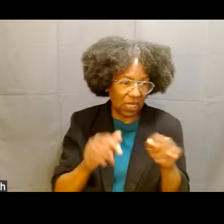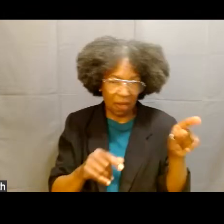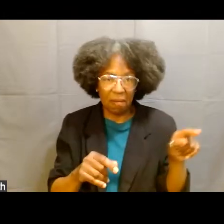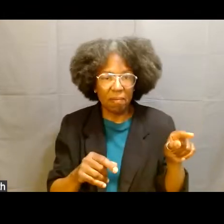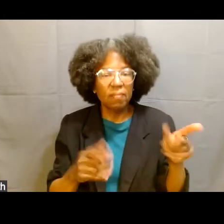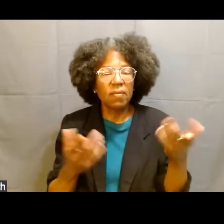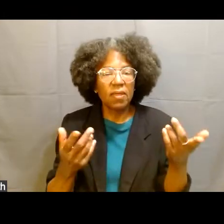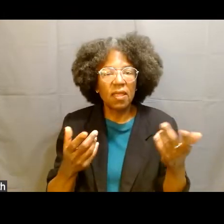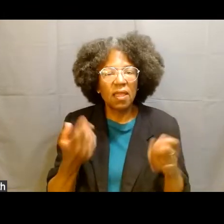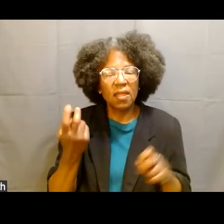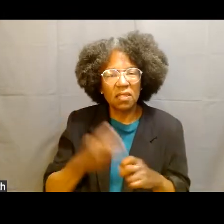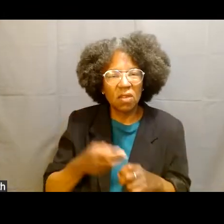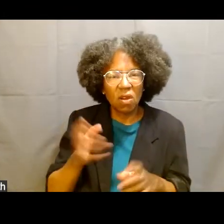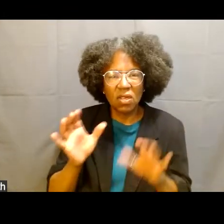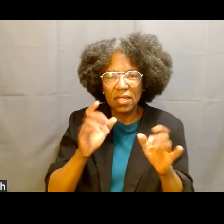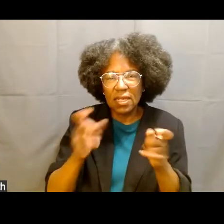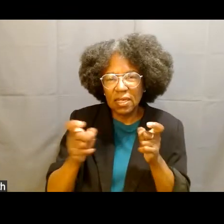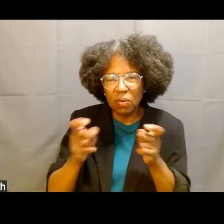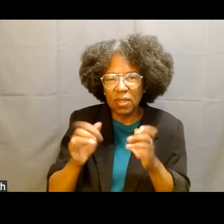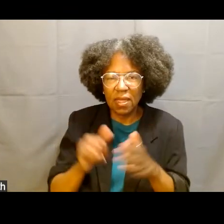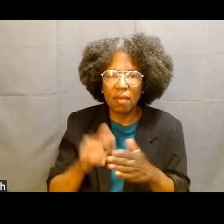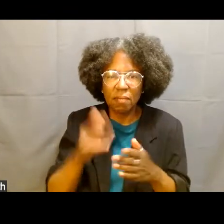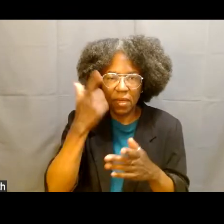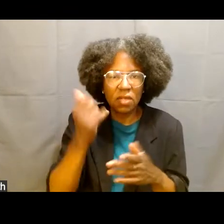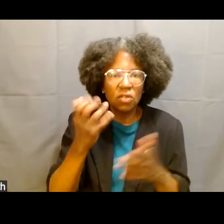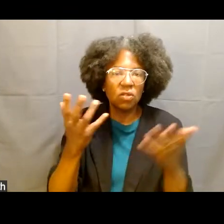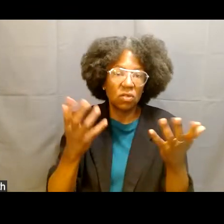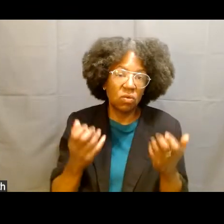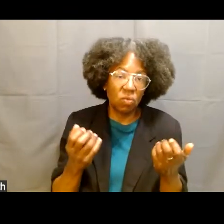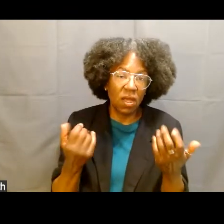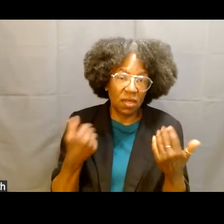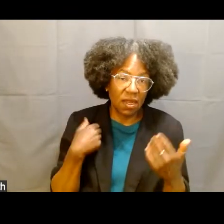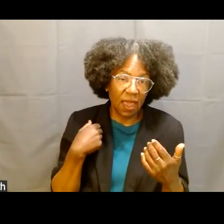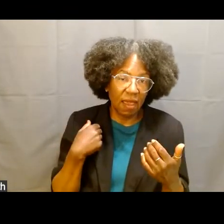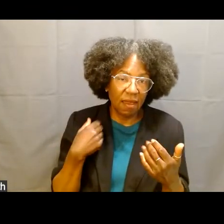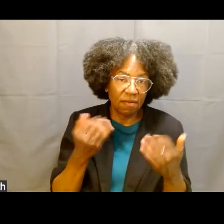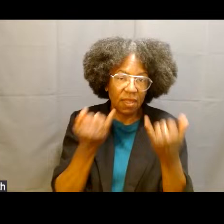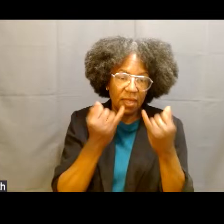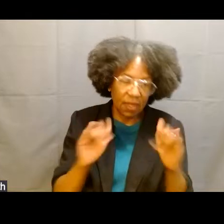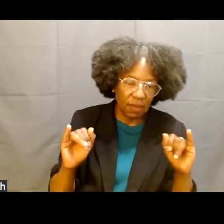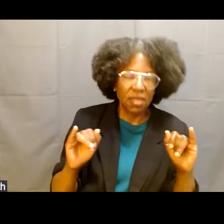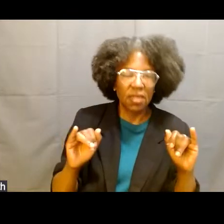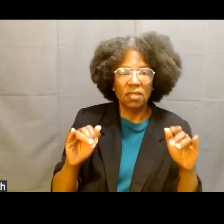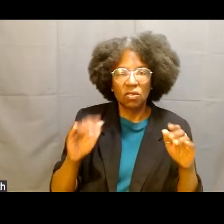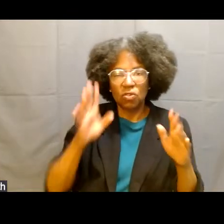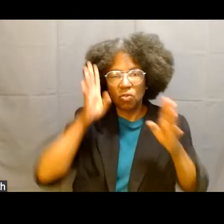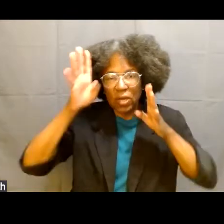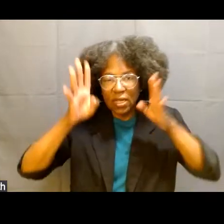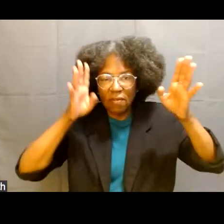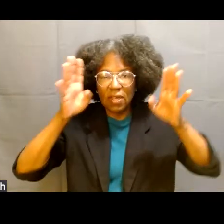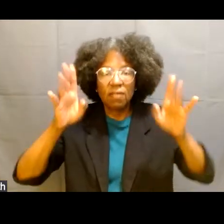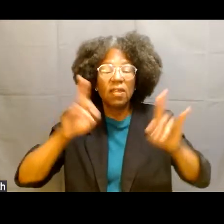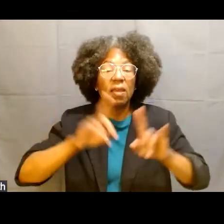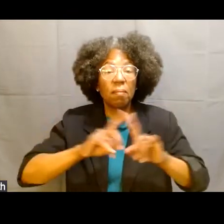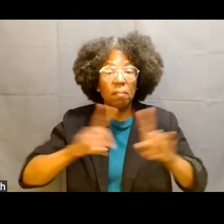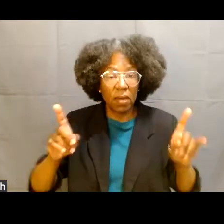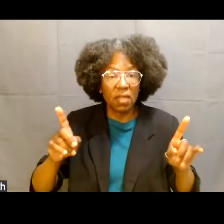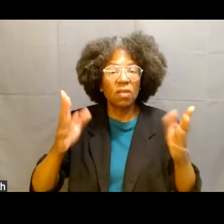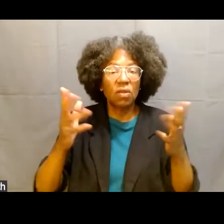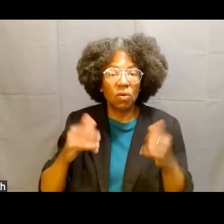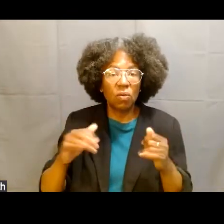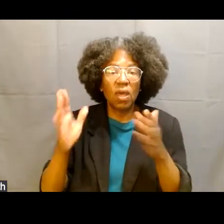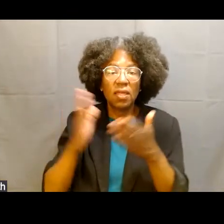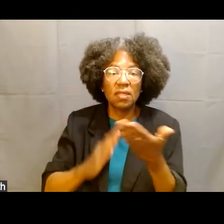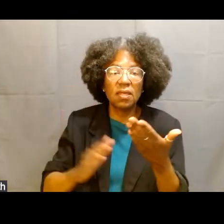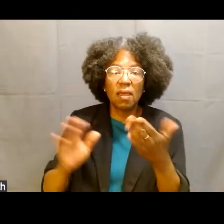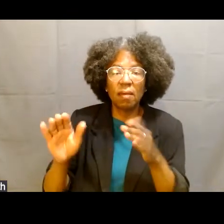because you want to have independence and you want to have, creativity, but by the same token, you want to have similarity and connectedness and